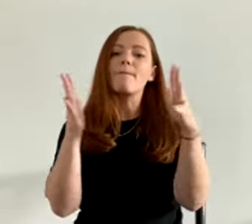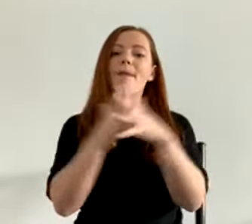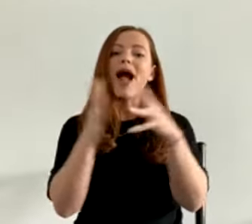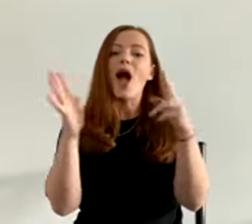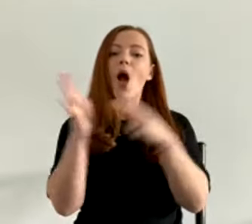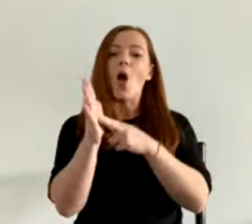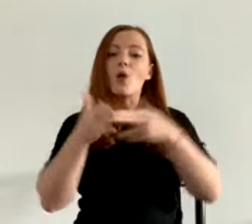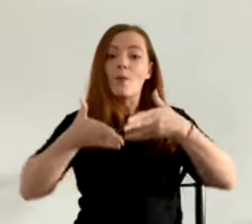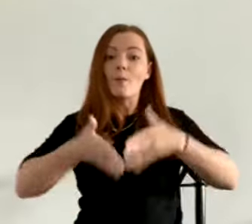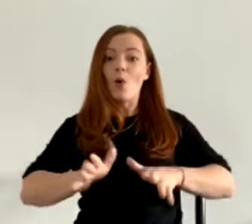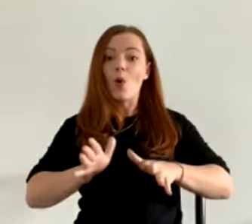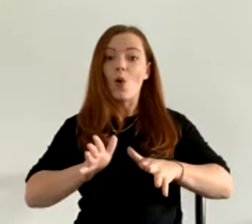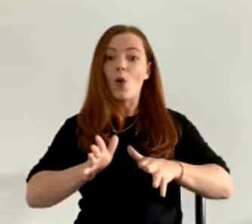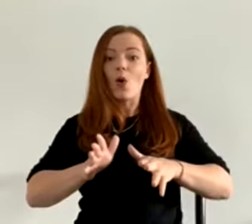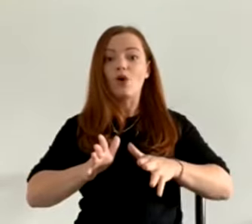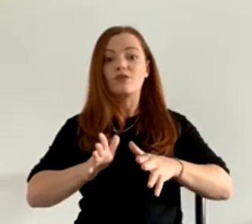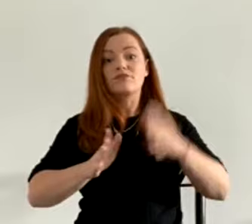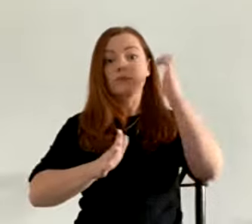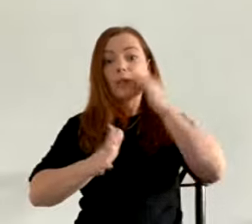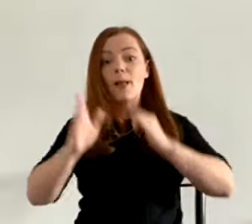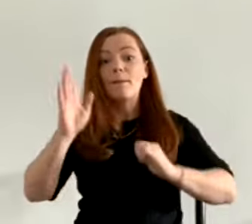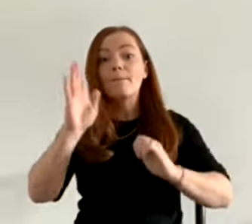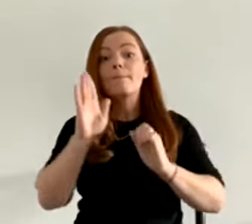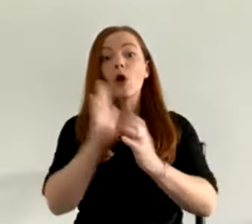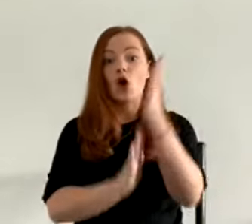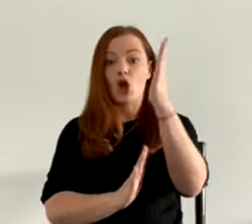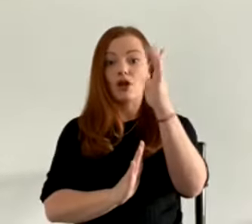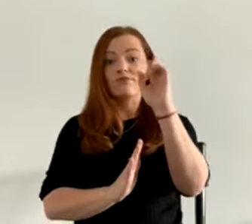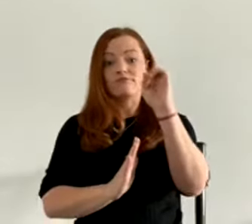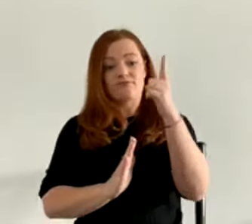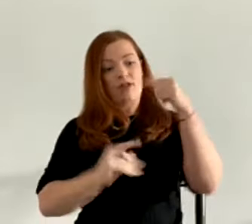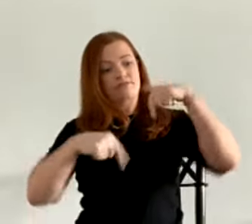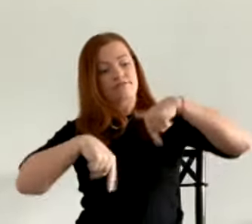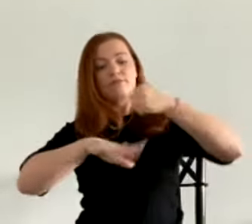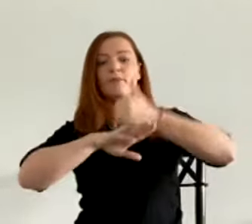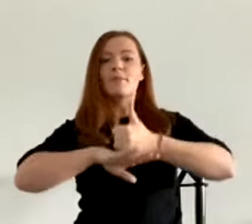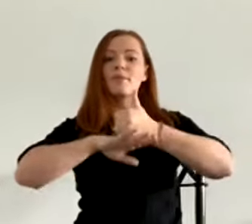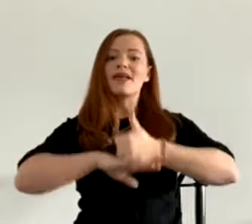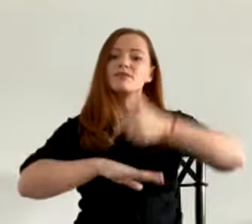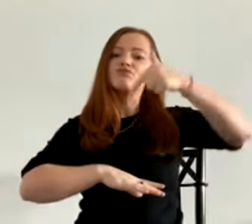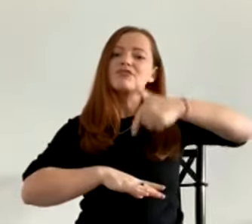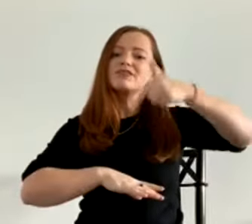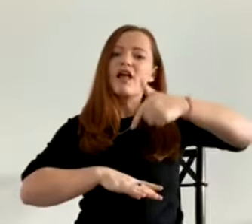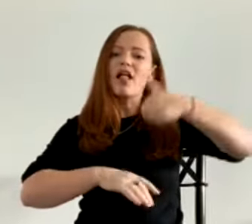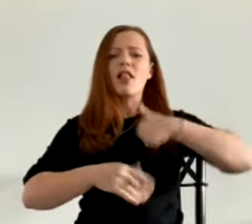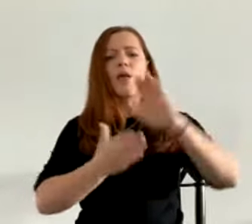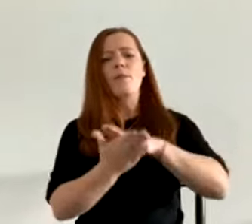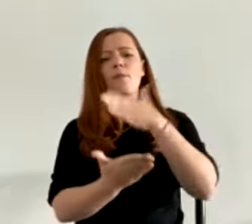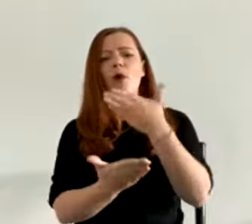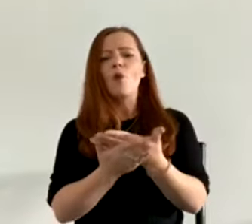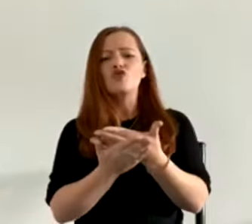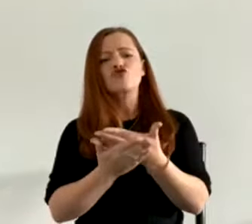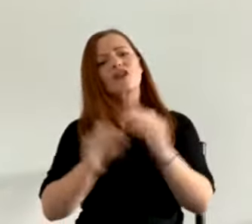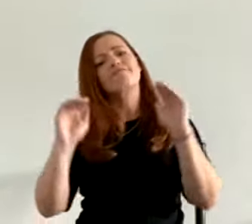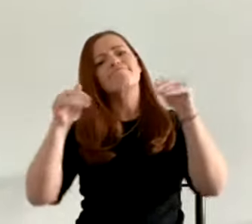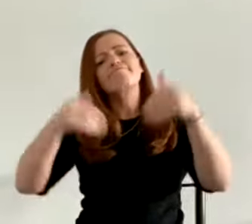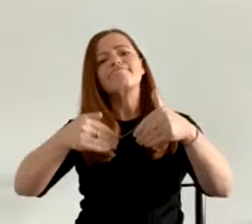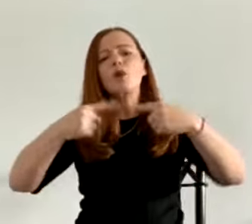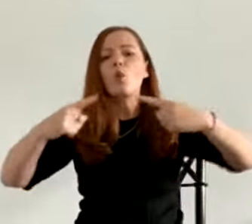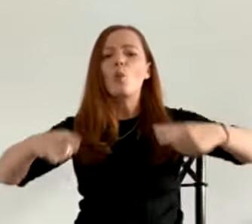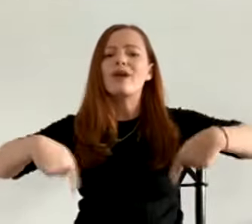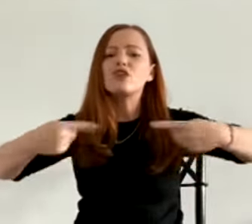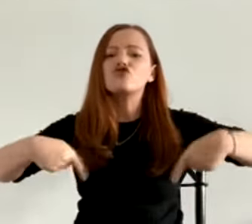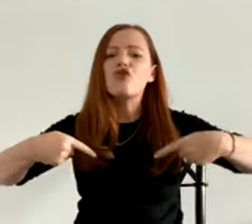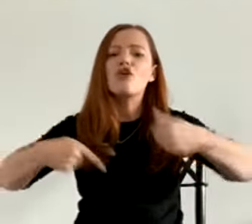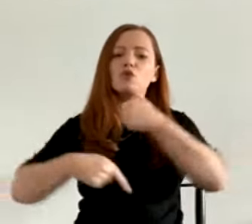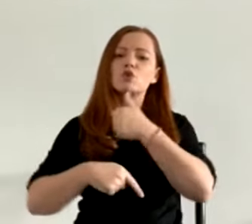poet. I write poems about being a wheelchair user. I think this is the fifth spoken pencil session